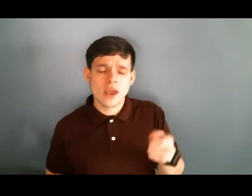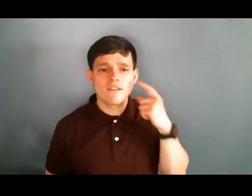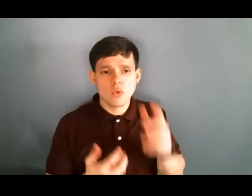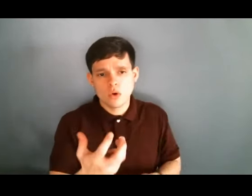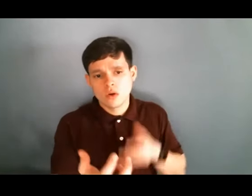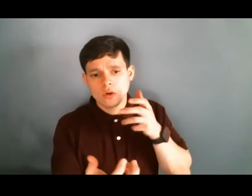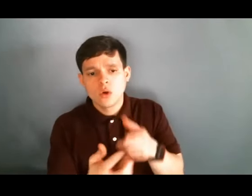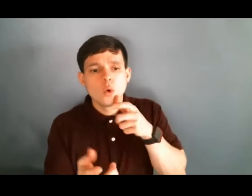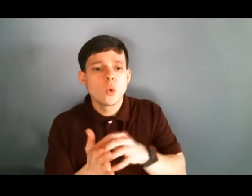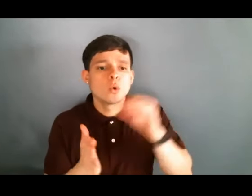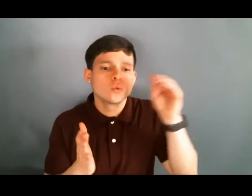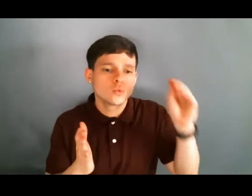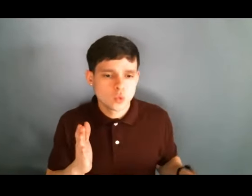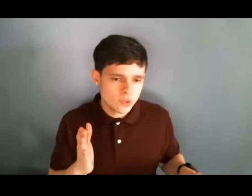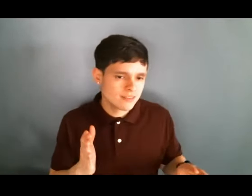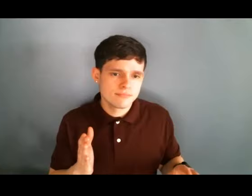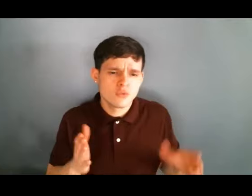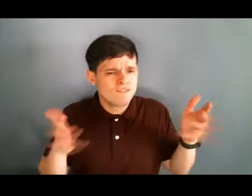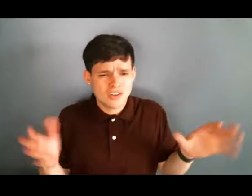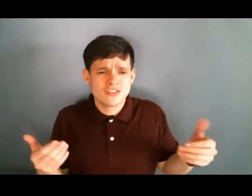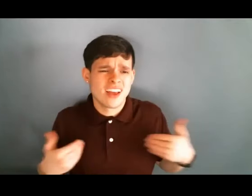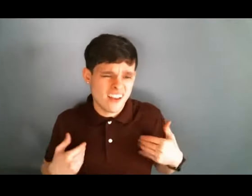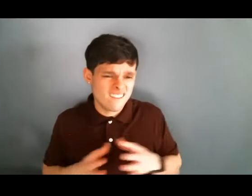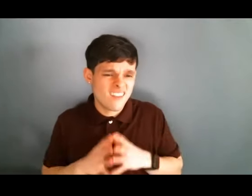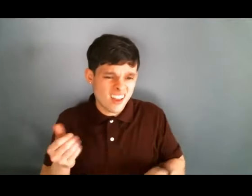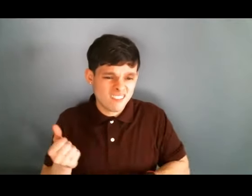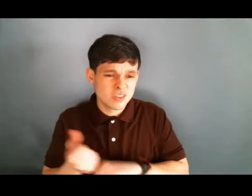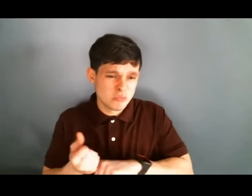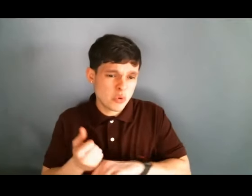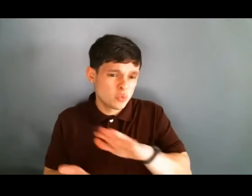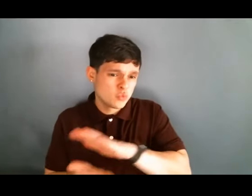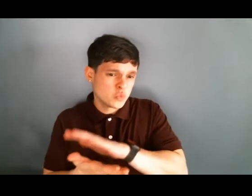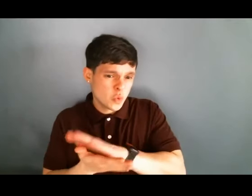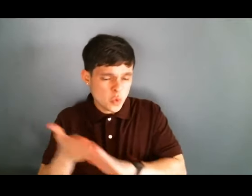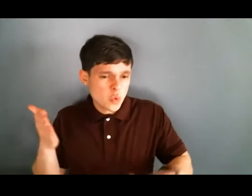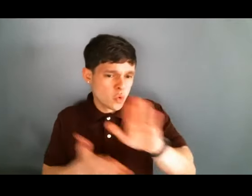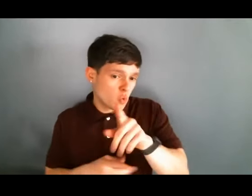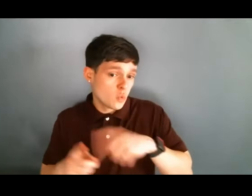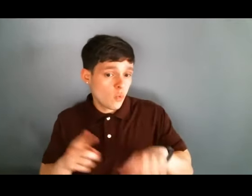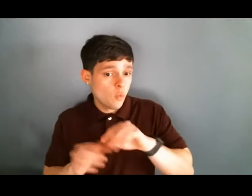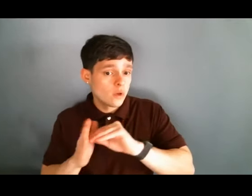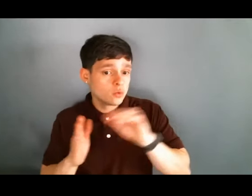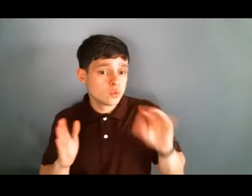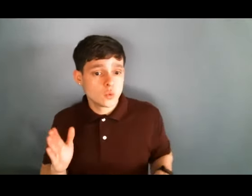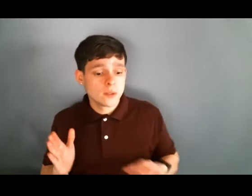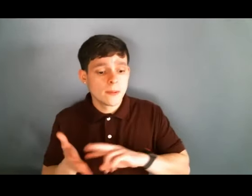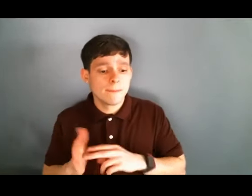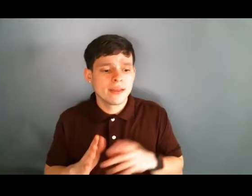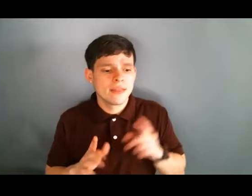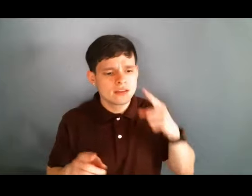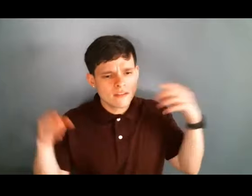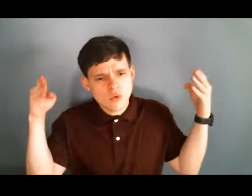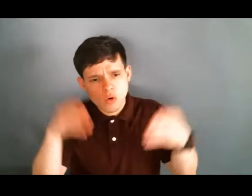who are students. You already have quite a lot of support sometimes when you are a student. So this is something really that's meant to